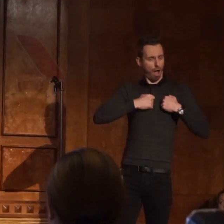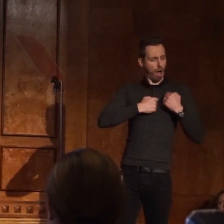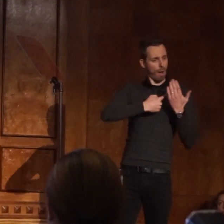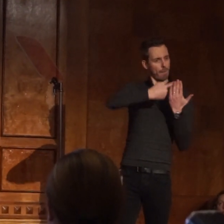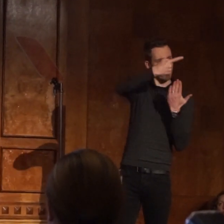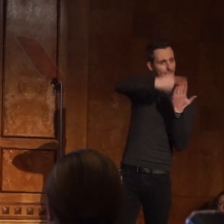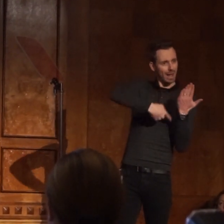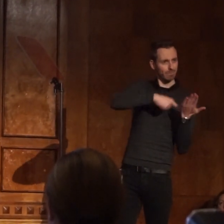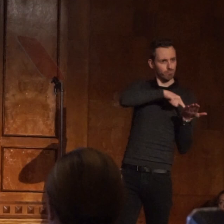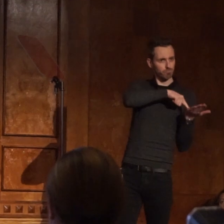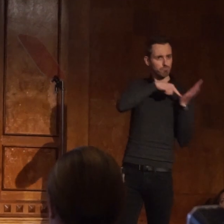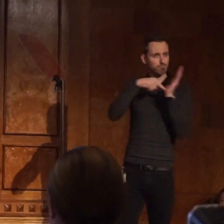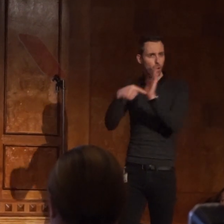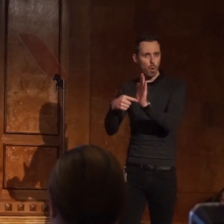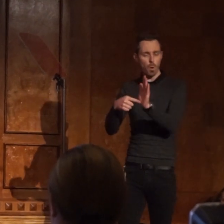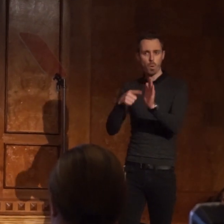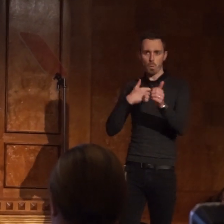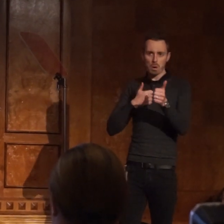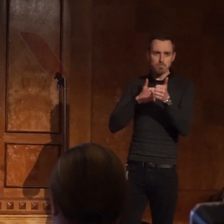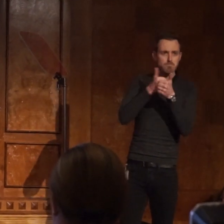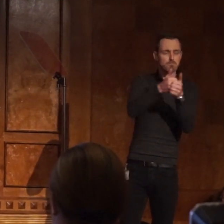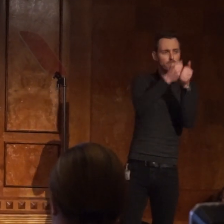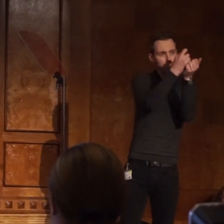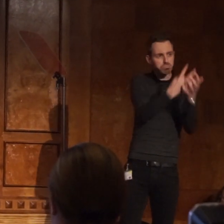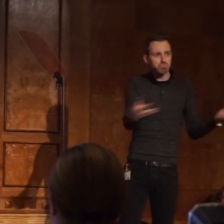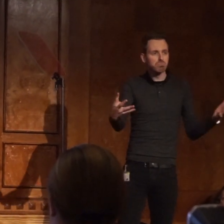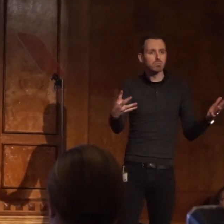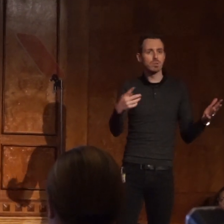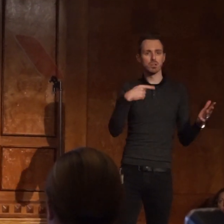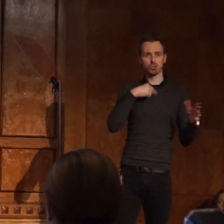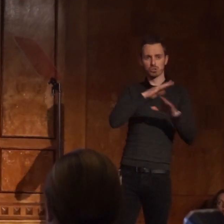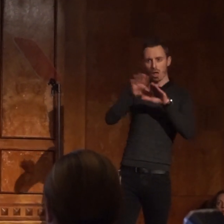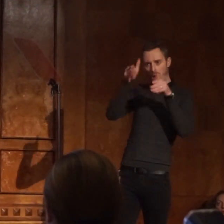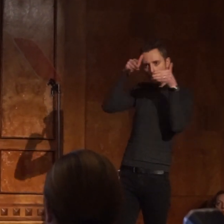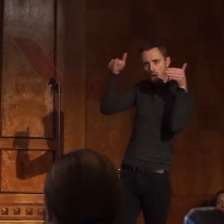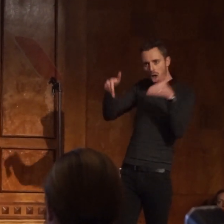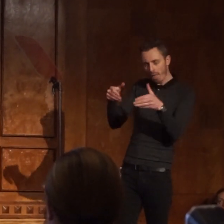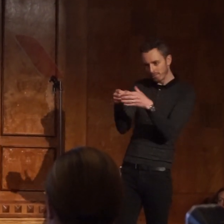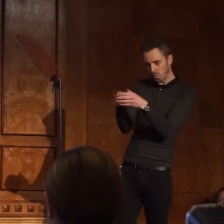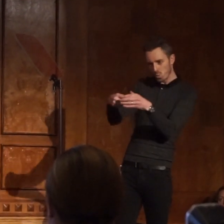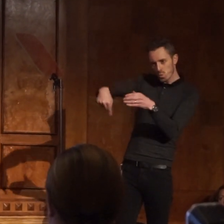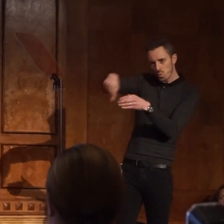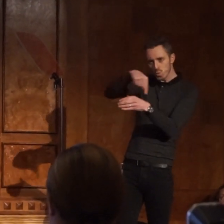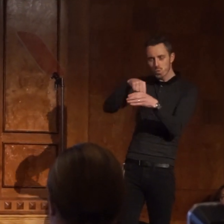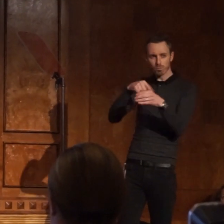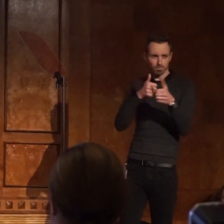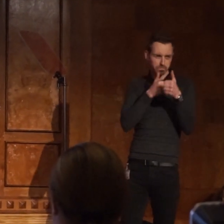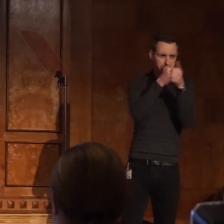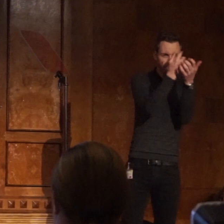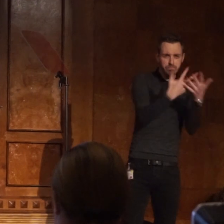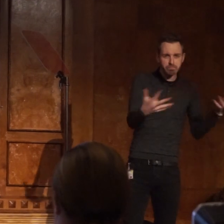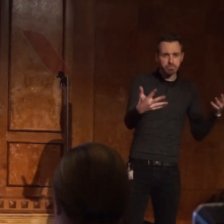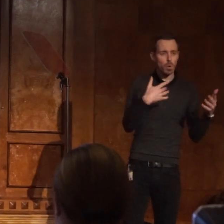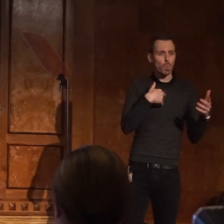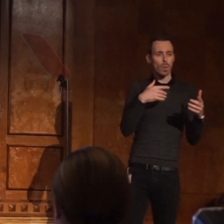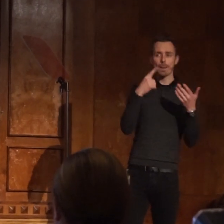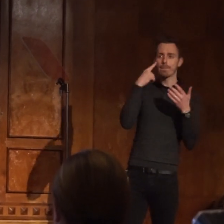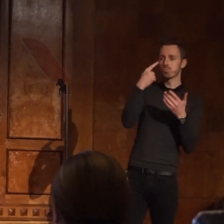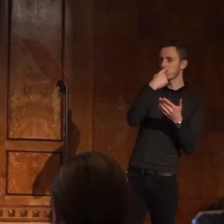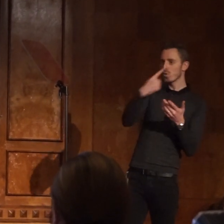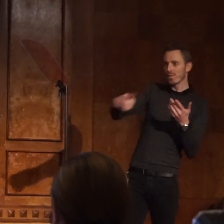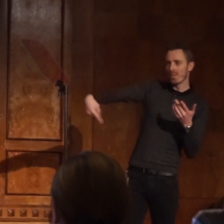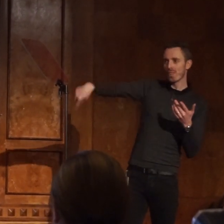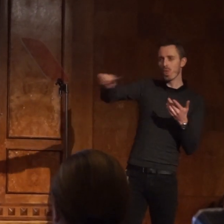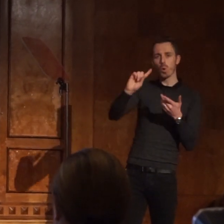policy platform that spoke to people's needs, we proved all those self-appointed experts so